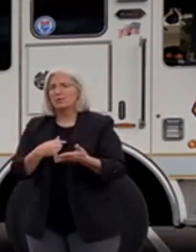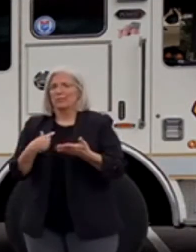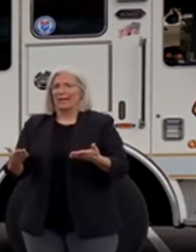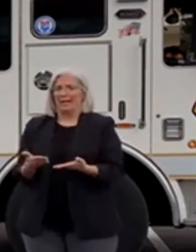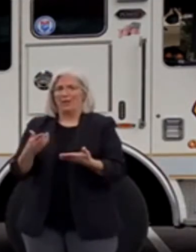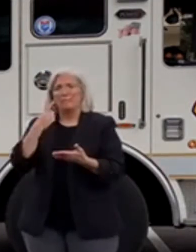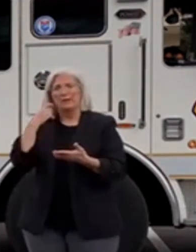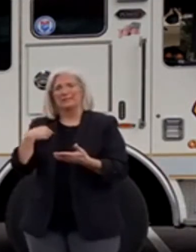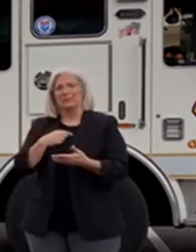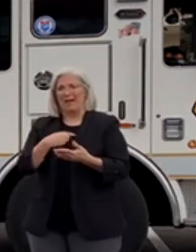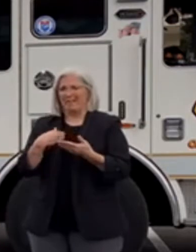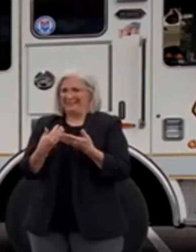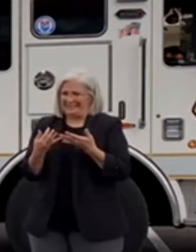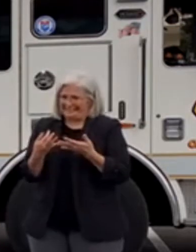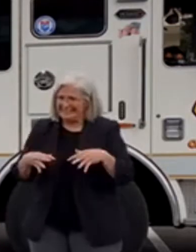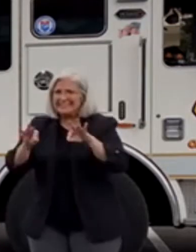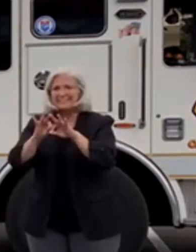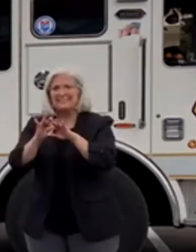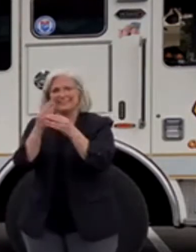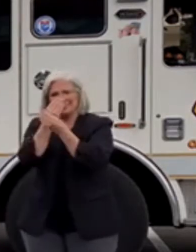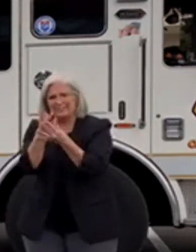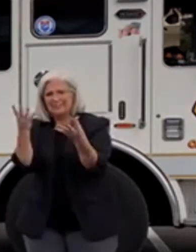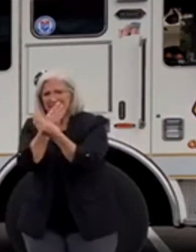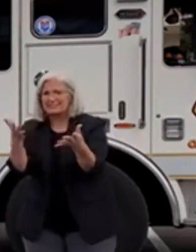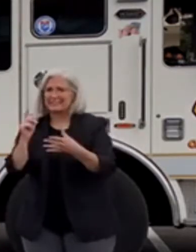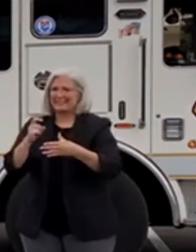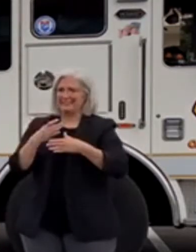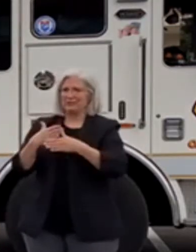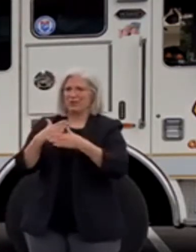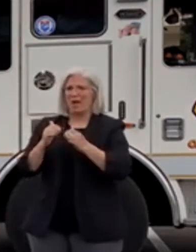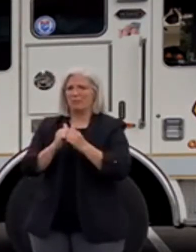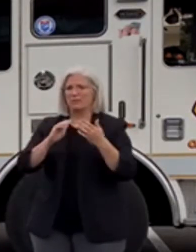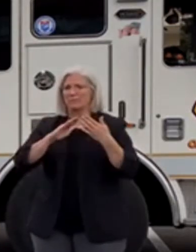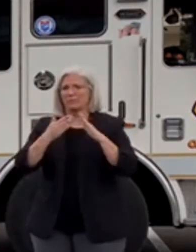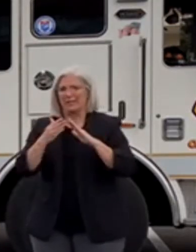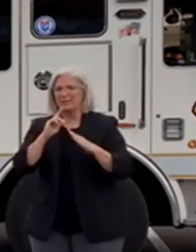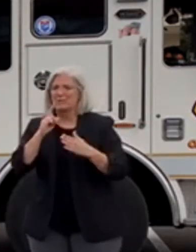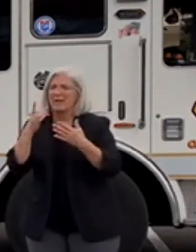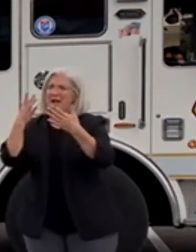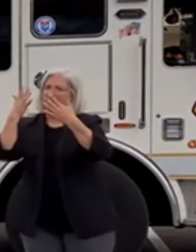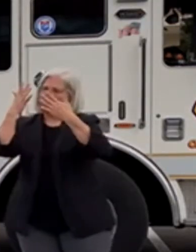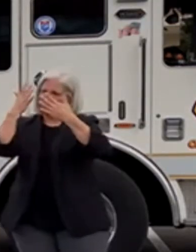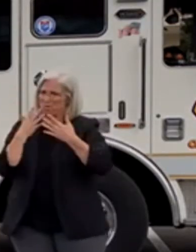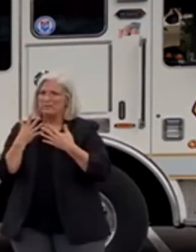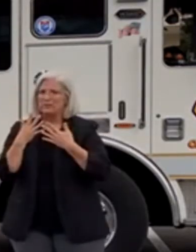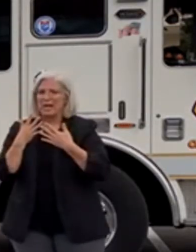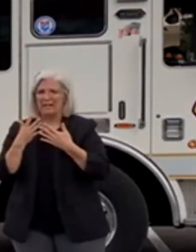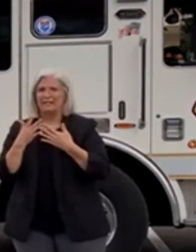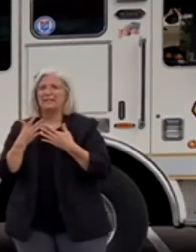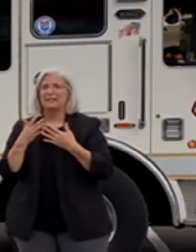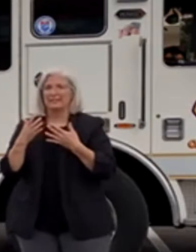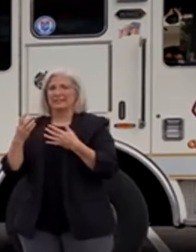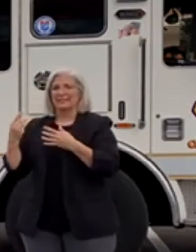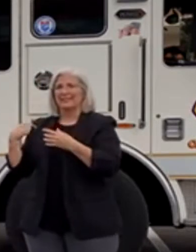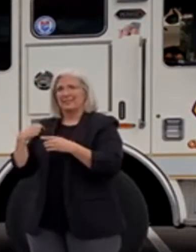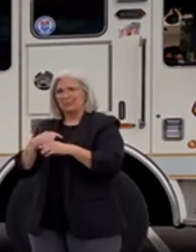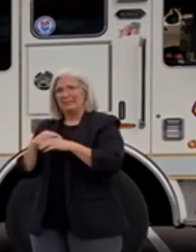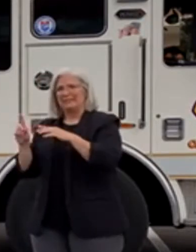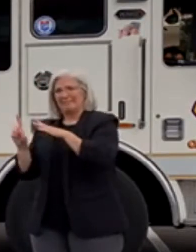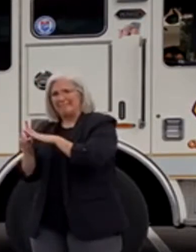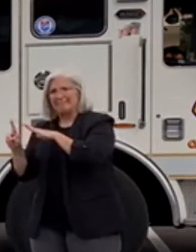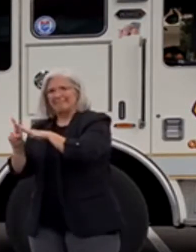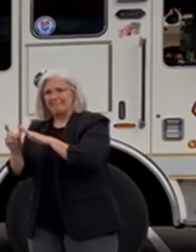community. And unfortunately, we've had to come out several times because the situation's